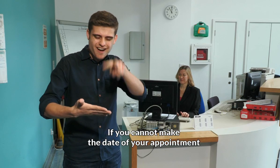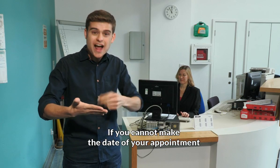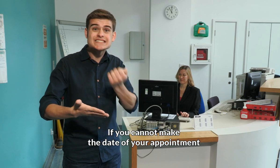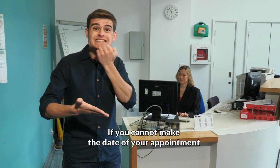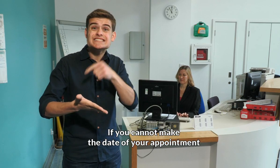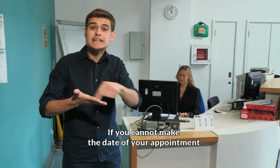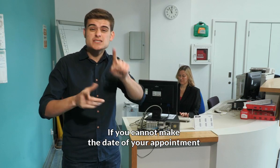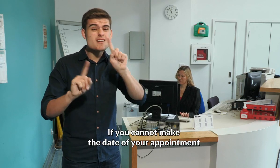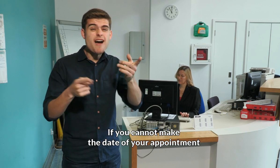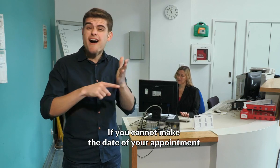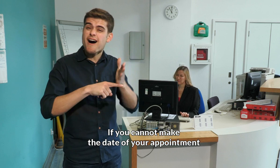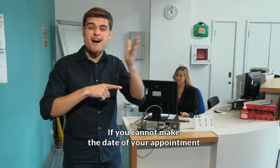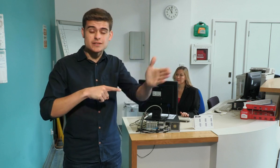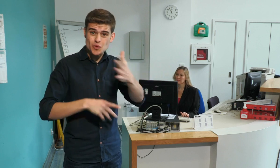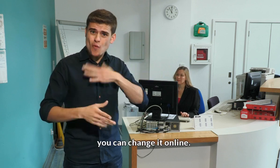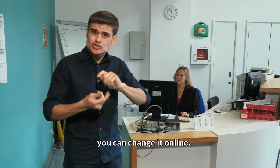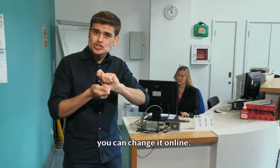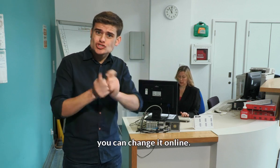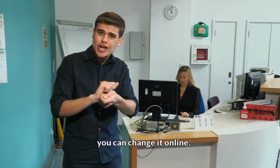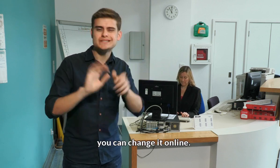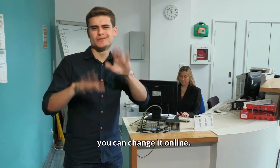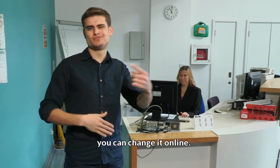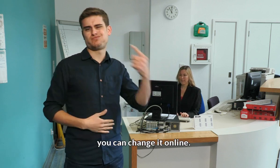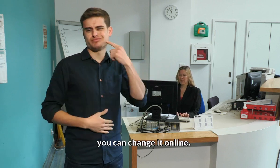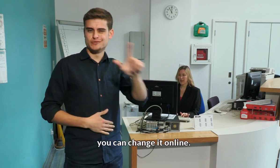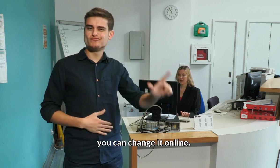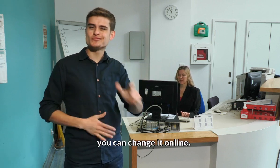If you cannot make the date of your appointment, you can change it online.